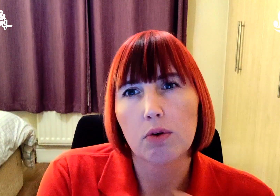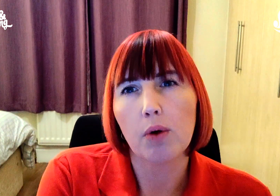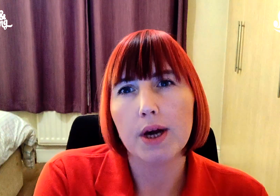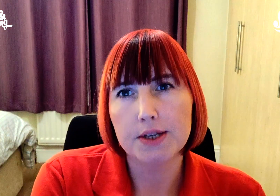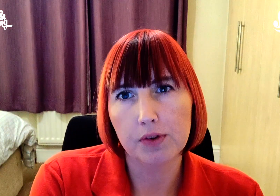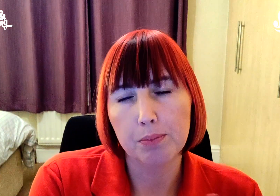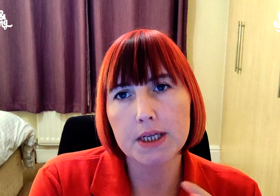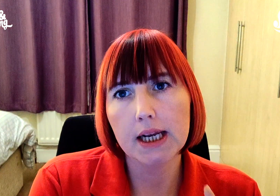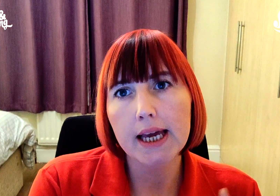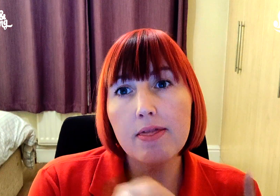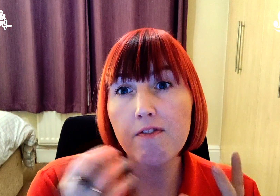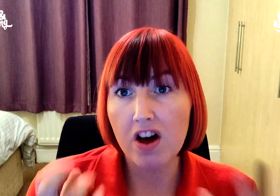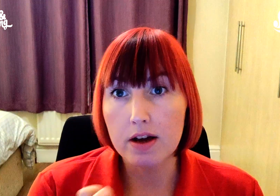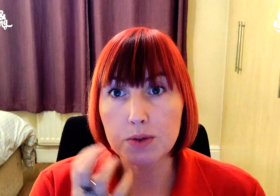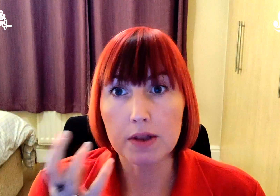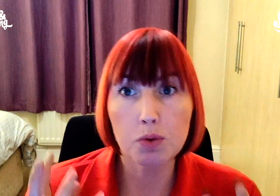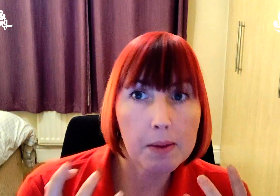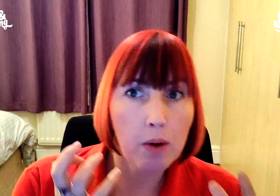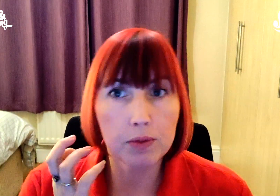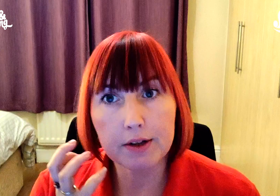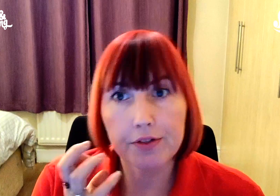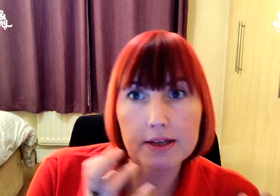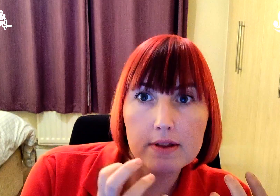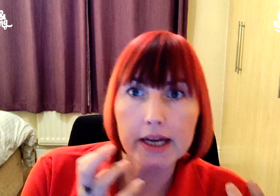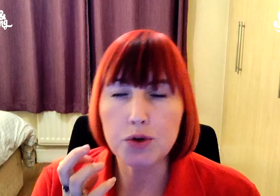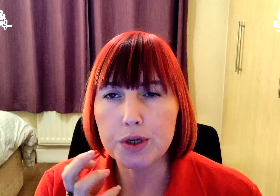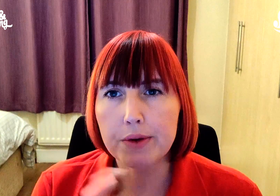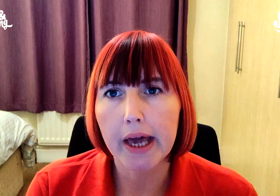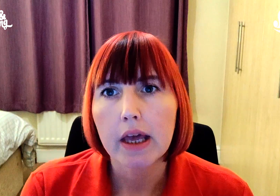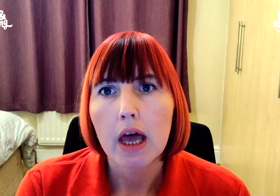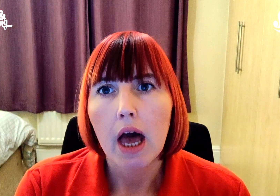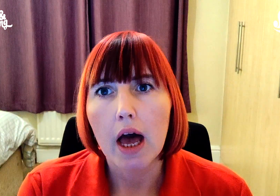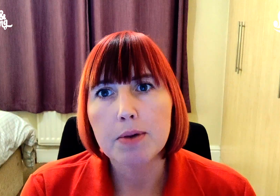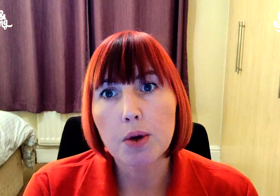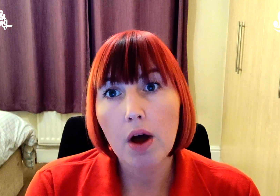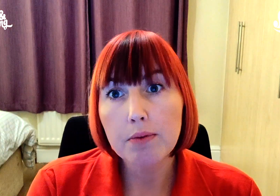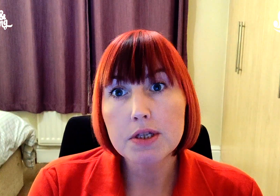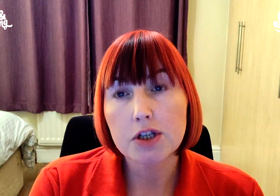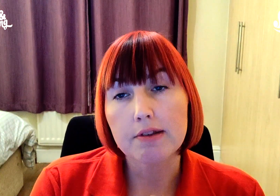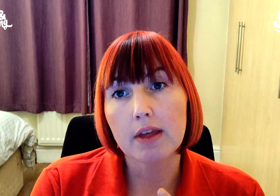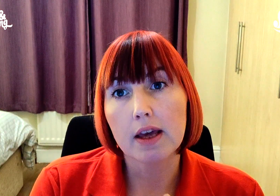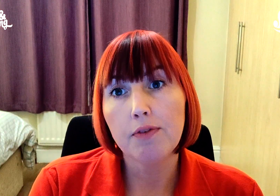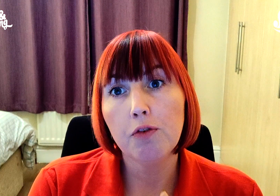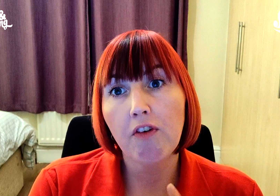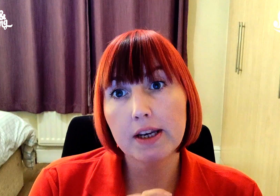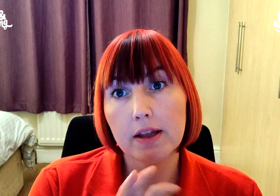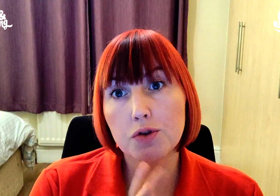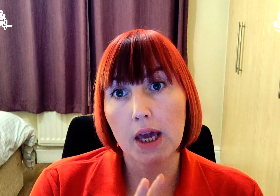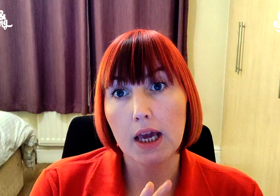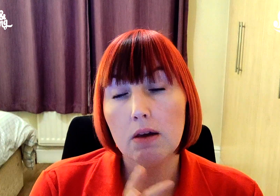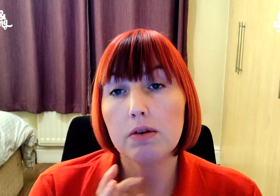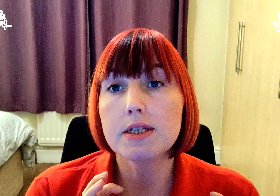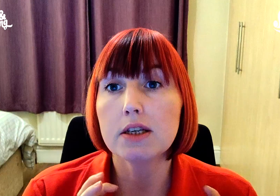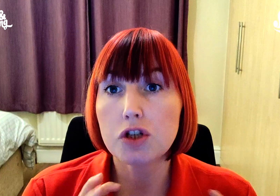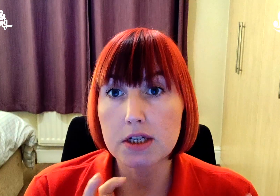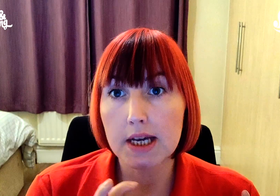in this song are quite difficult, particularly in the verse when they're talking about all the little things that they enjoy doing. So I would suggest that if you're finding that